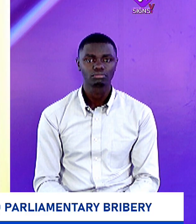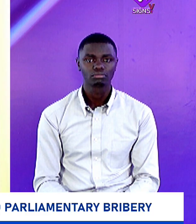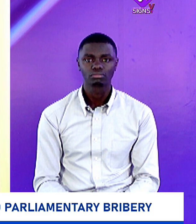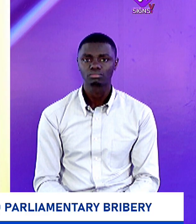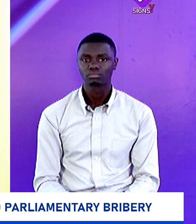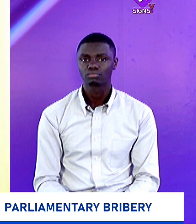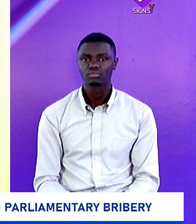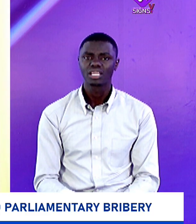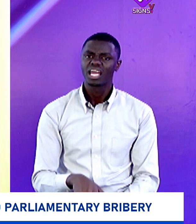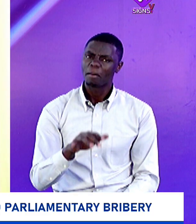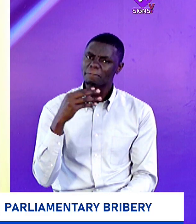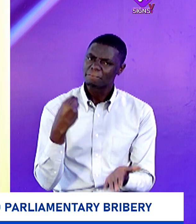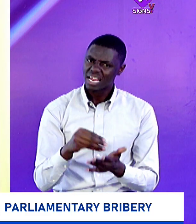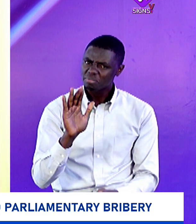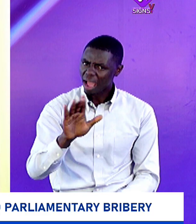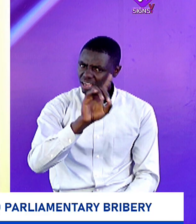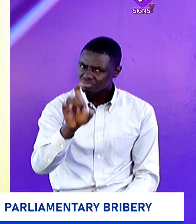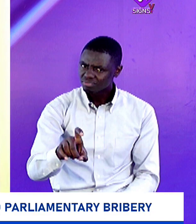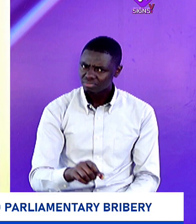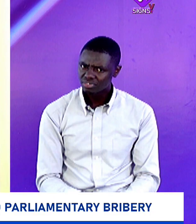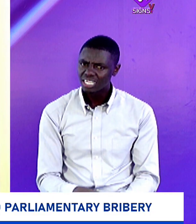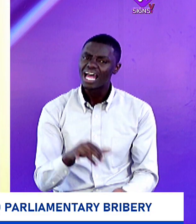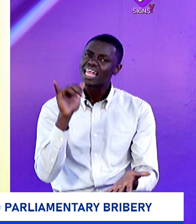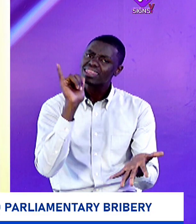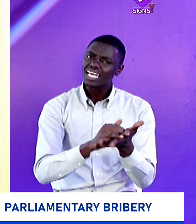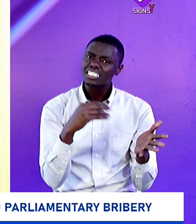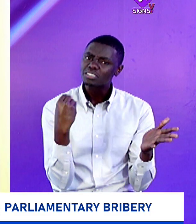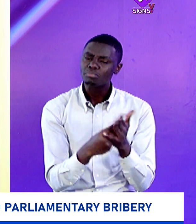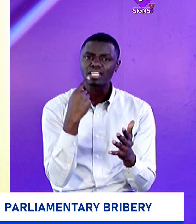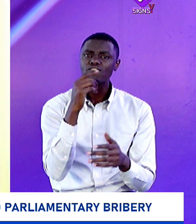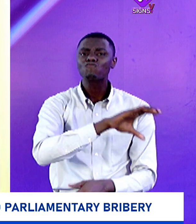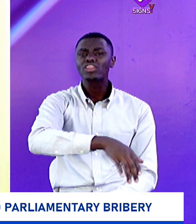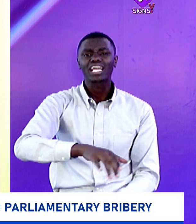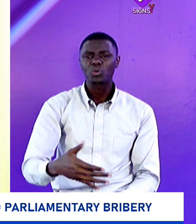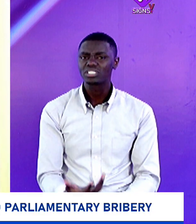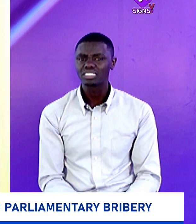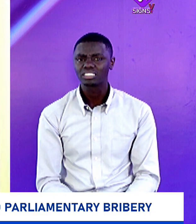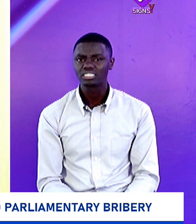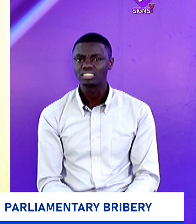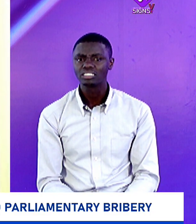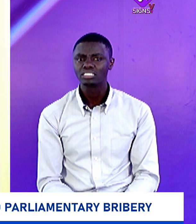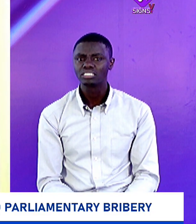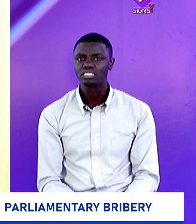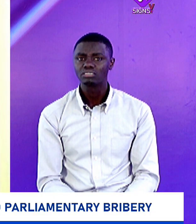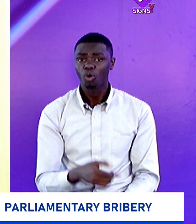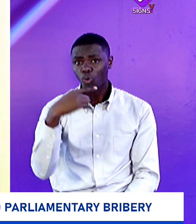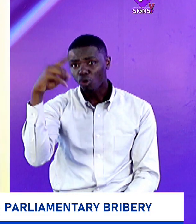Is that his money? That is money that belongs to the county. Yes. Is